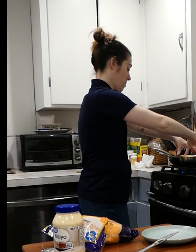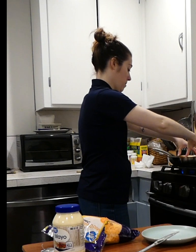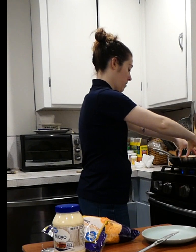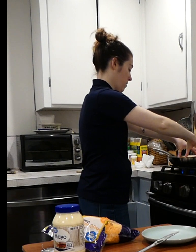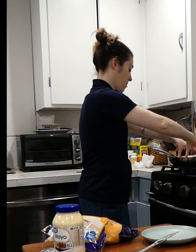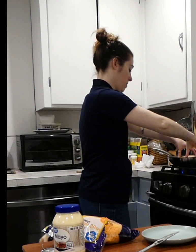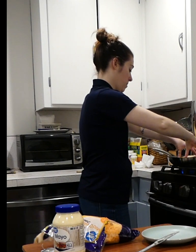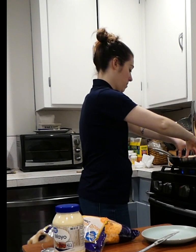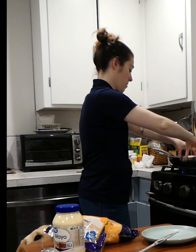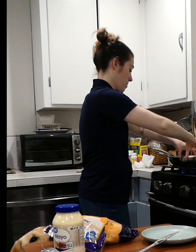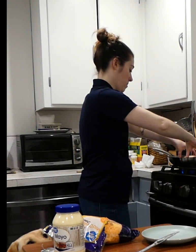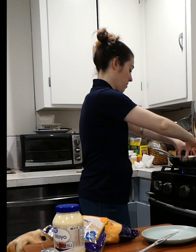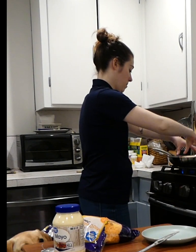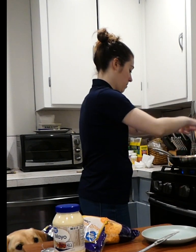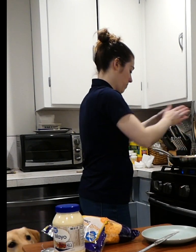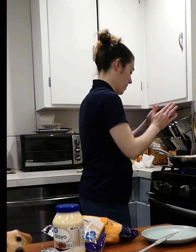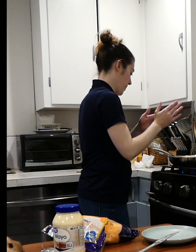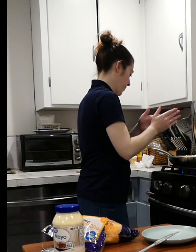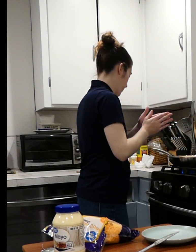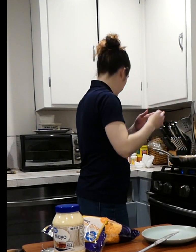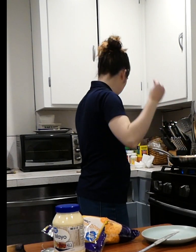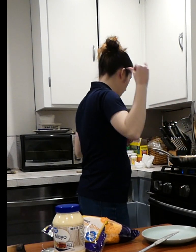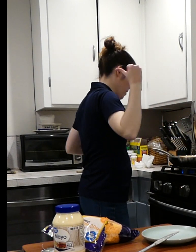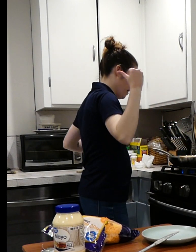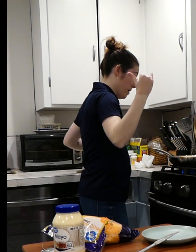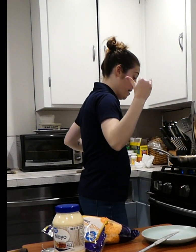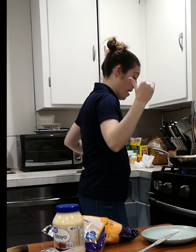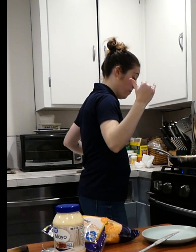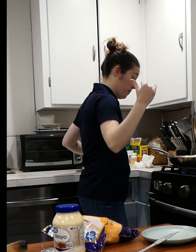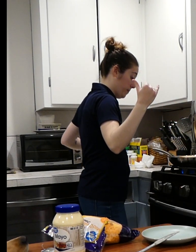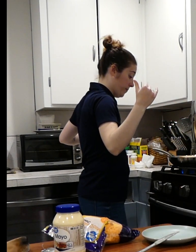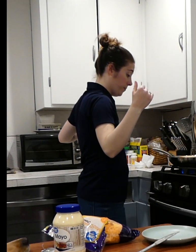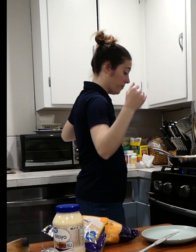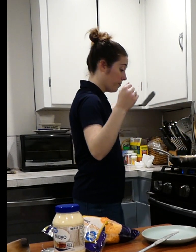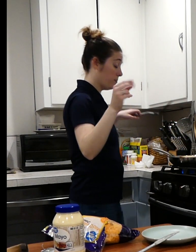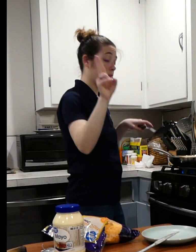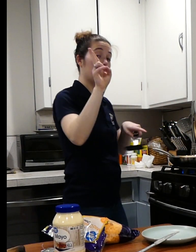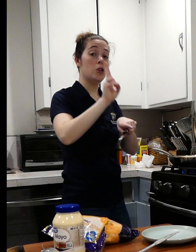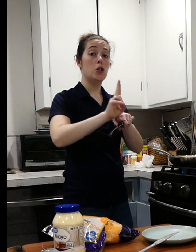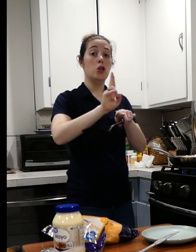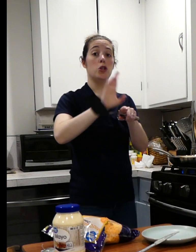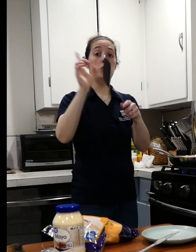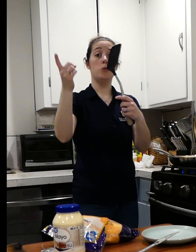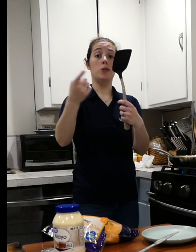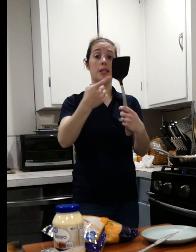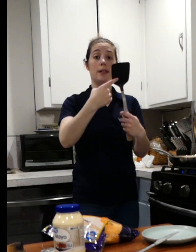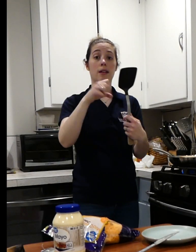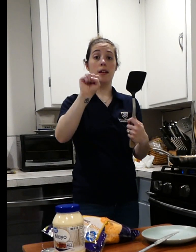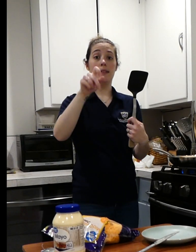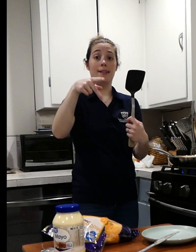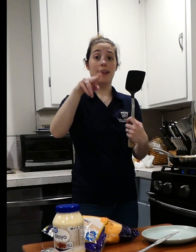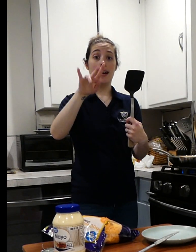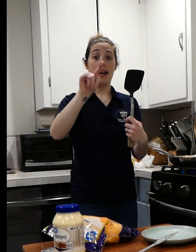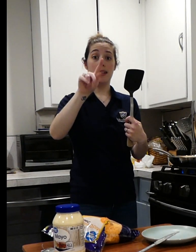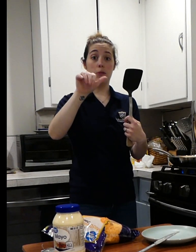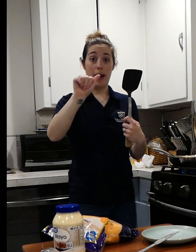Now, using a